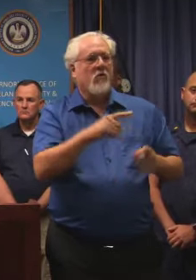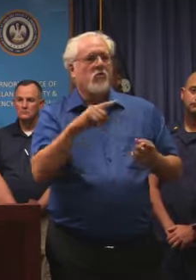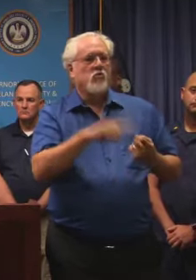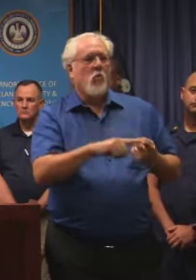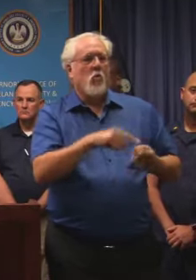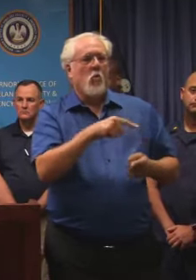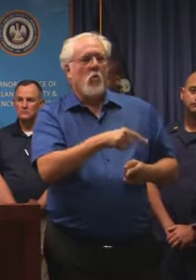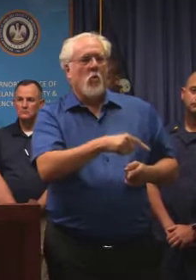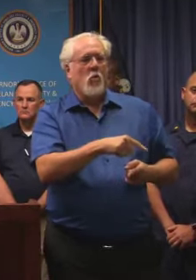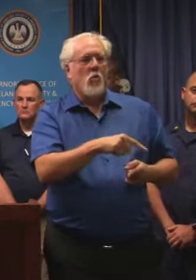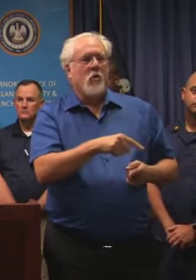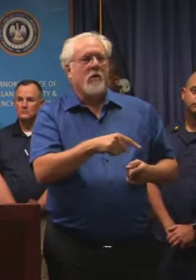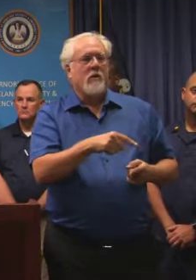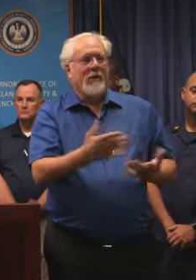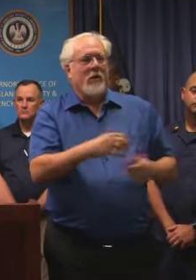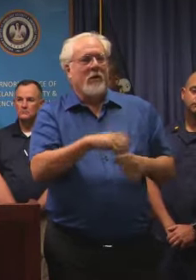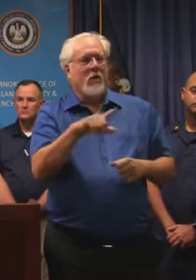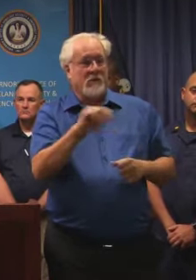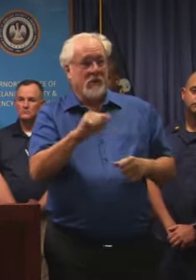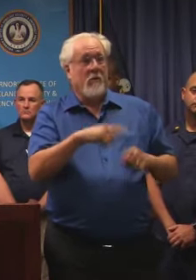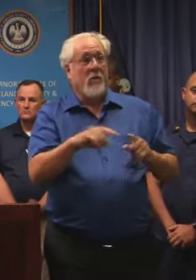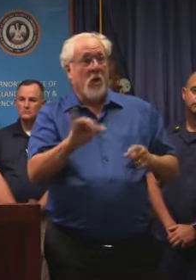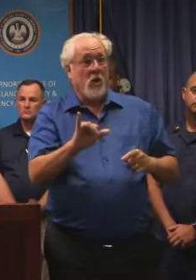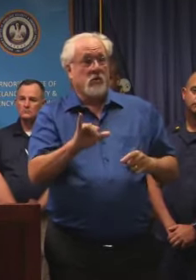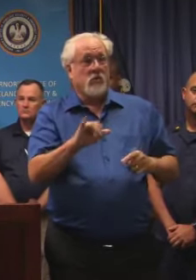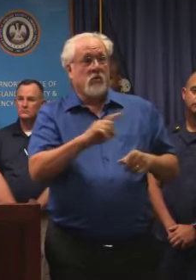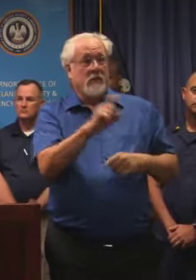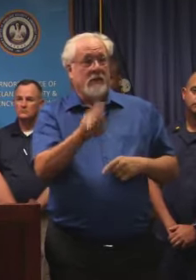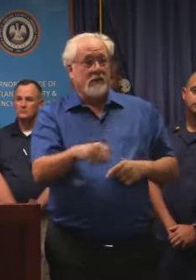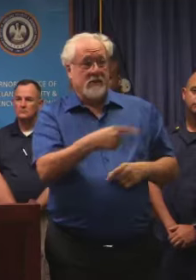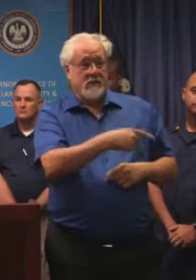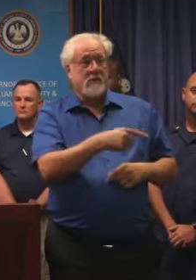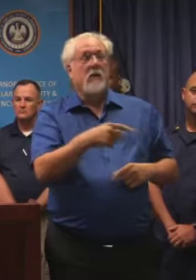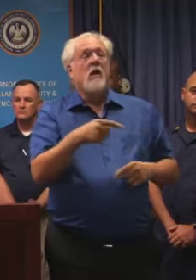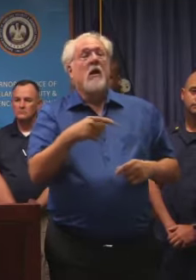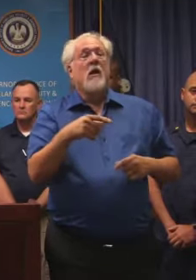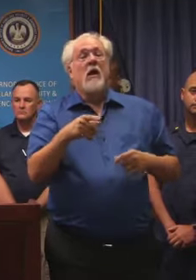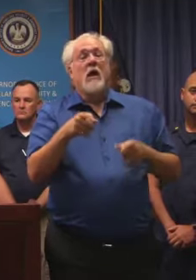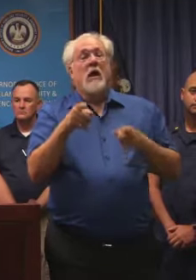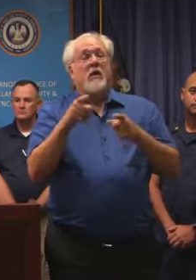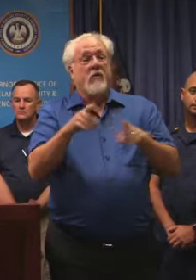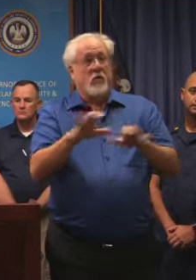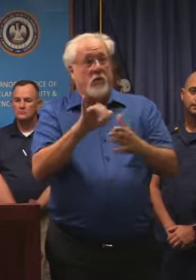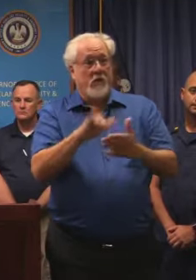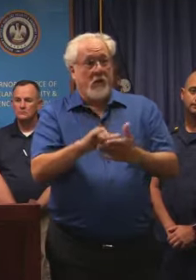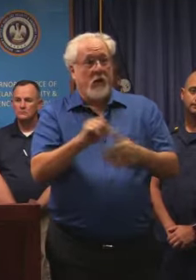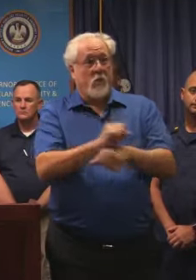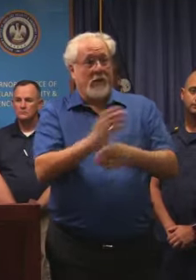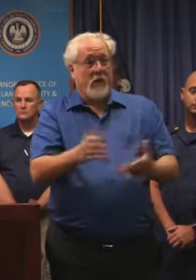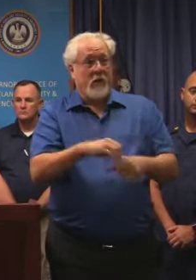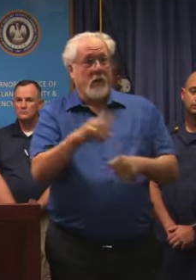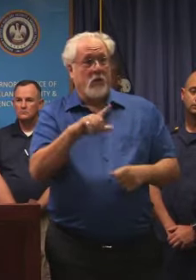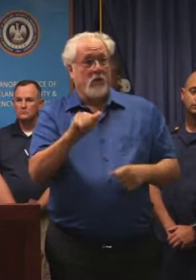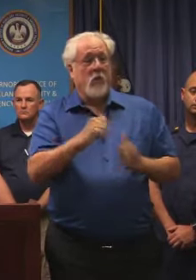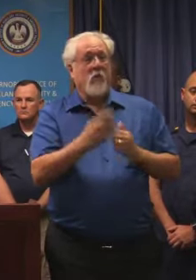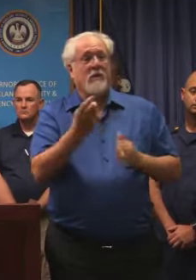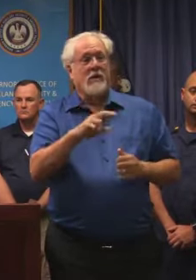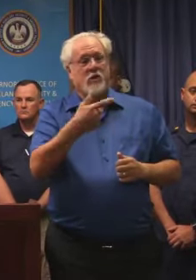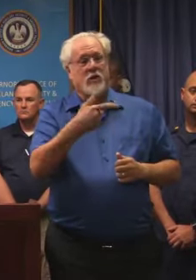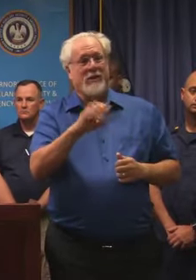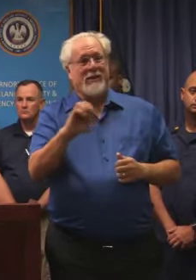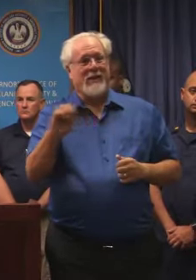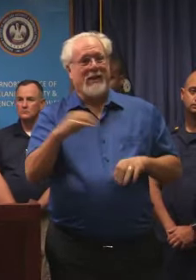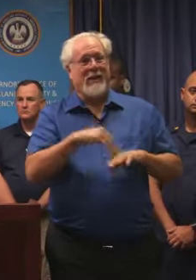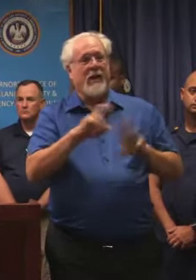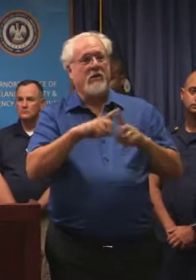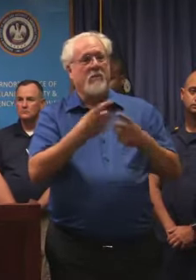towards here in Louisiana, but also in Texas. They are doing that and working here in Louisiana with Dr. Gee at the Department